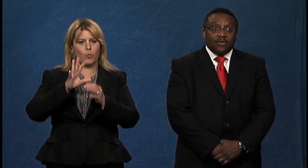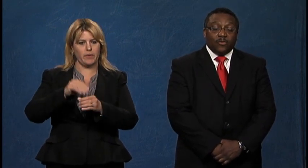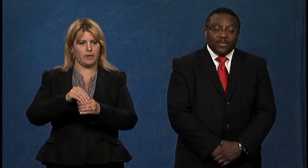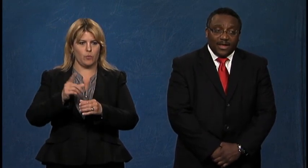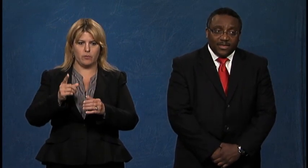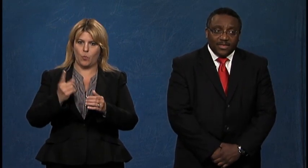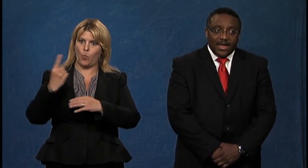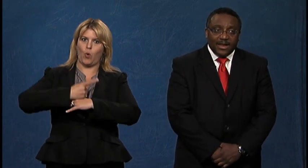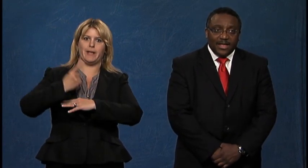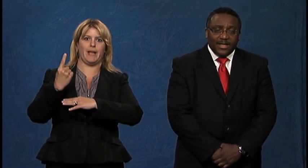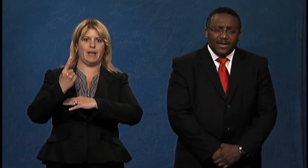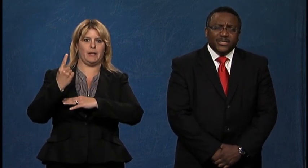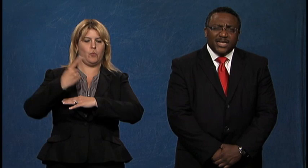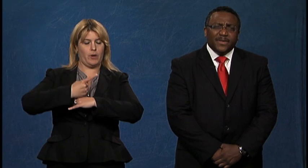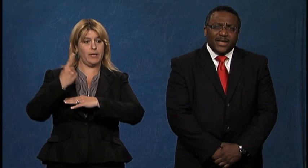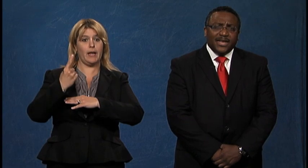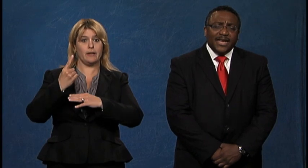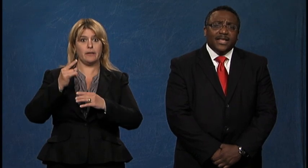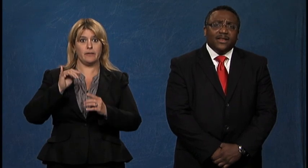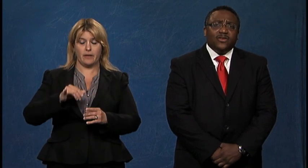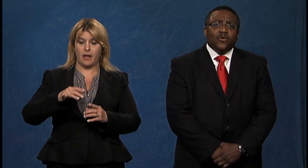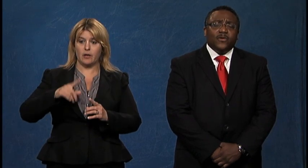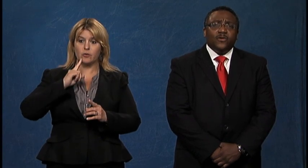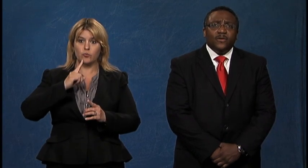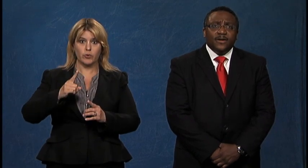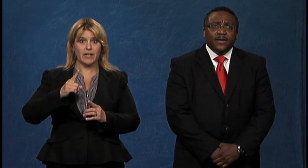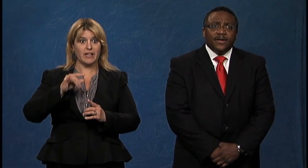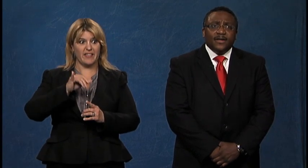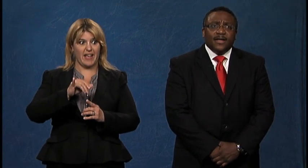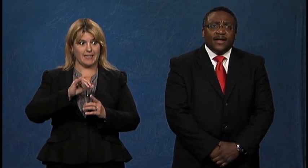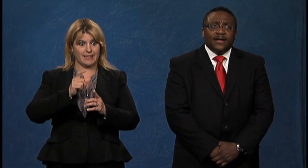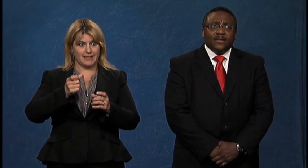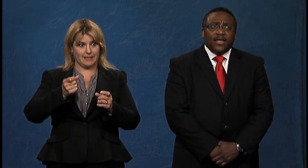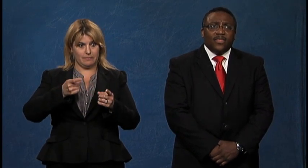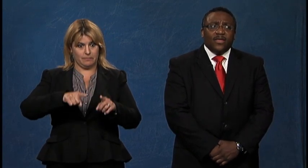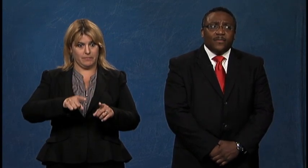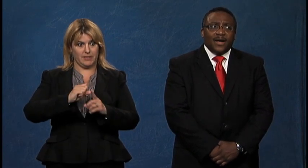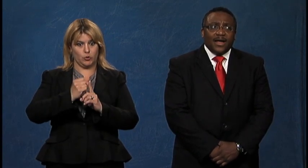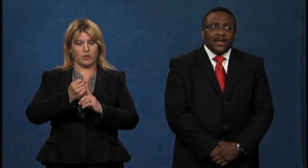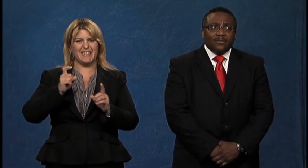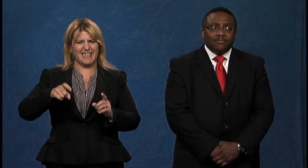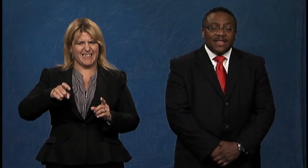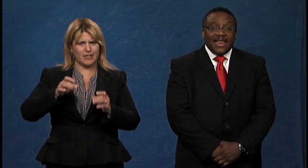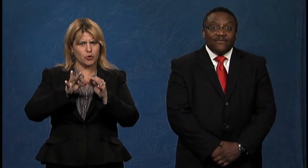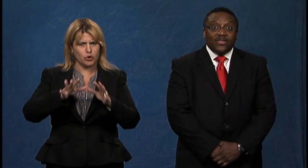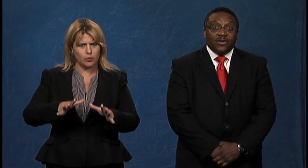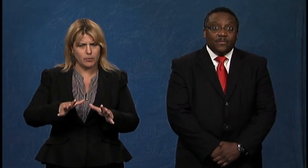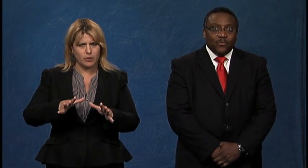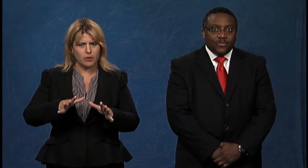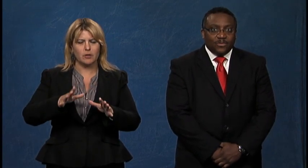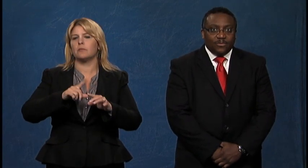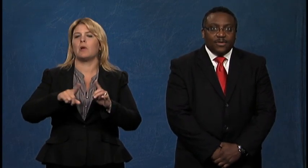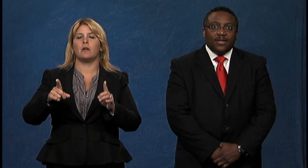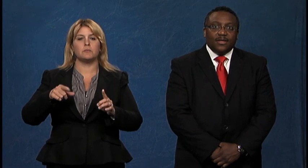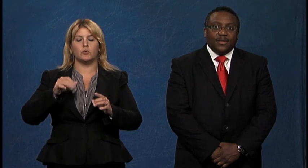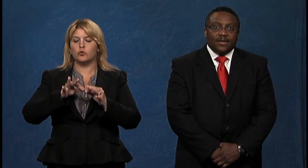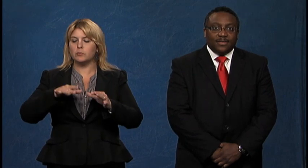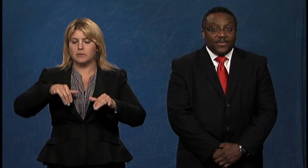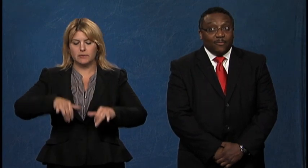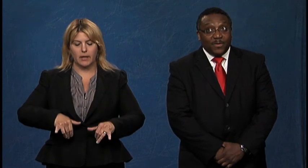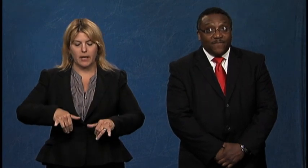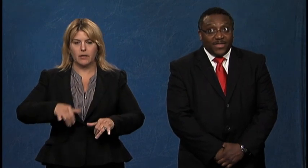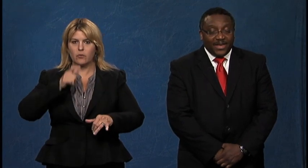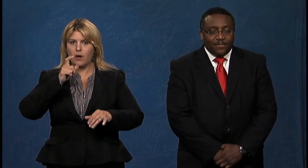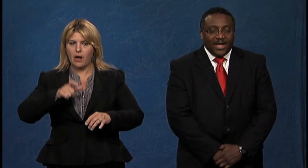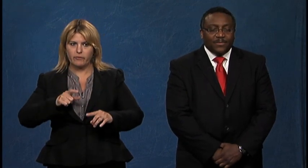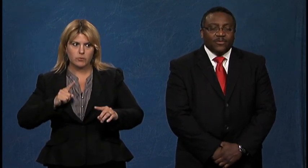in circumstances that legitimately needed an interpreter, and thereby not having to commute, something